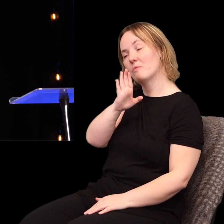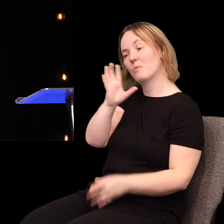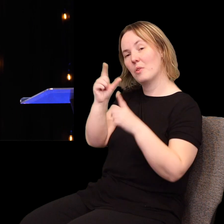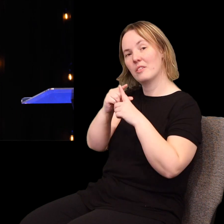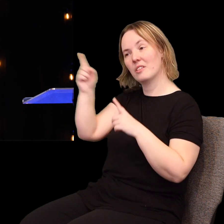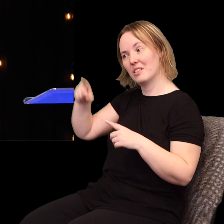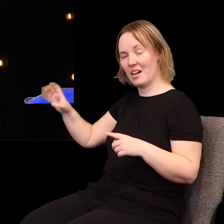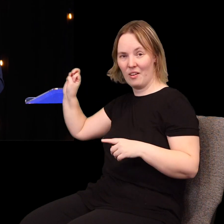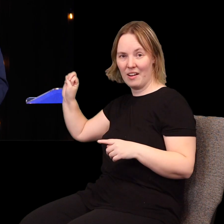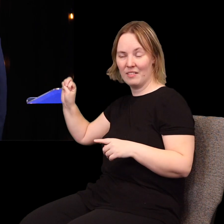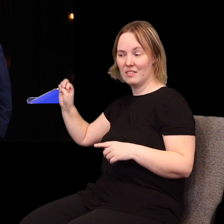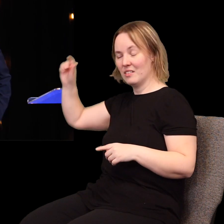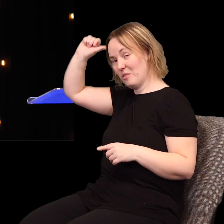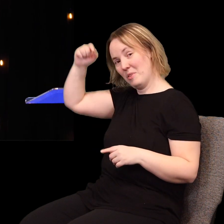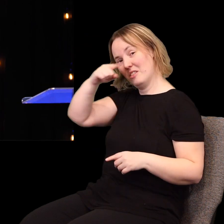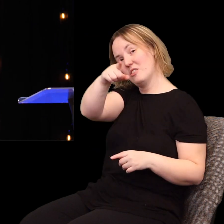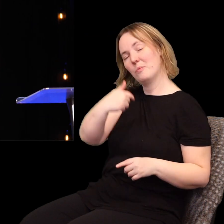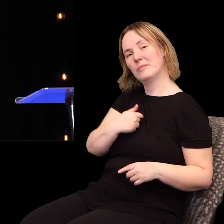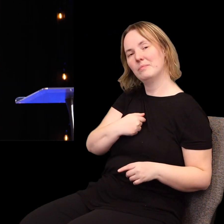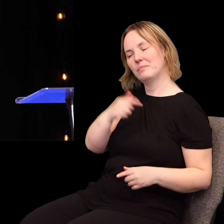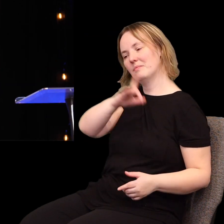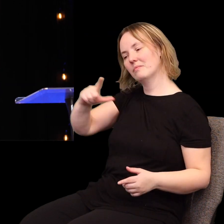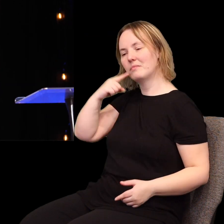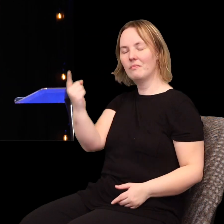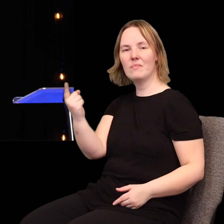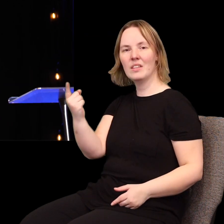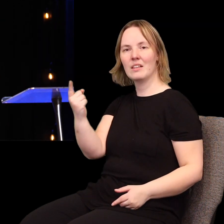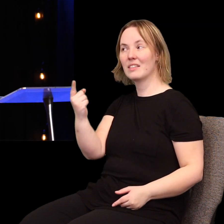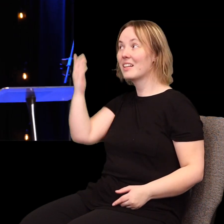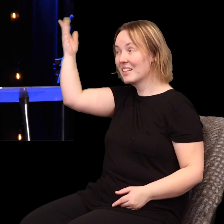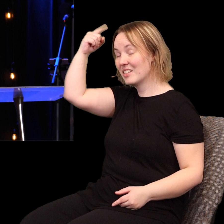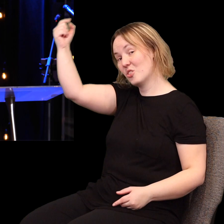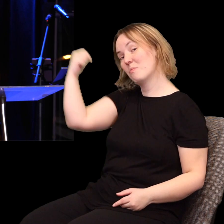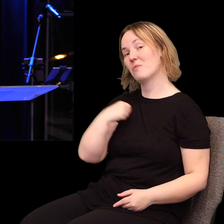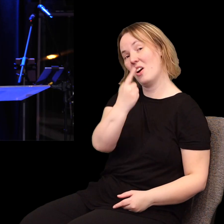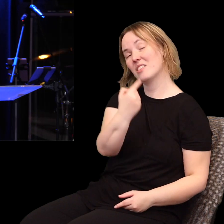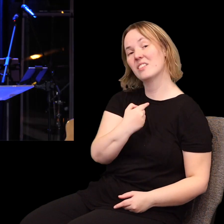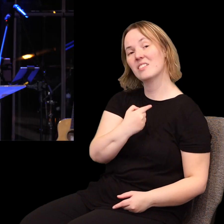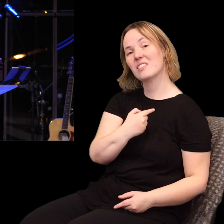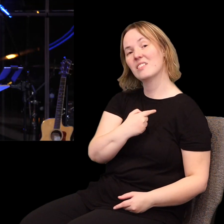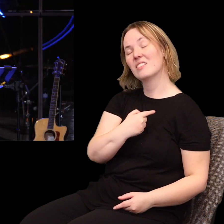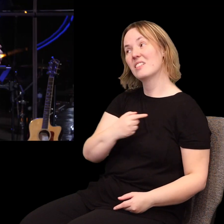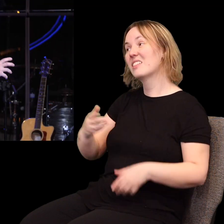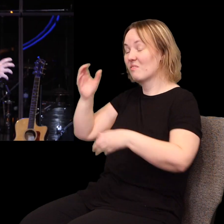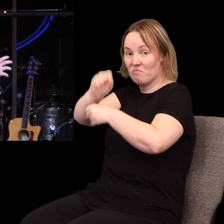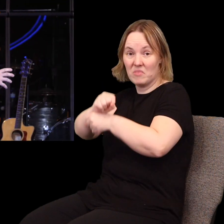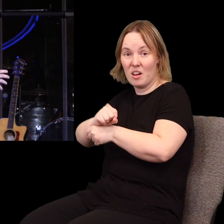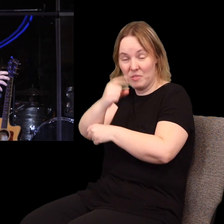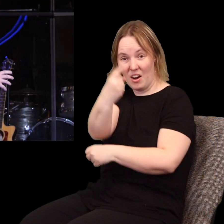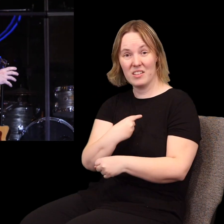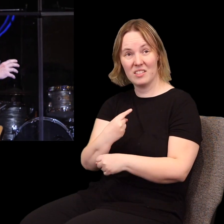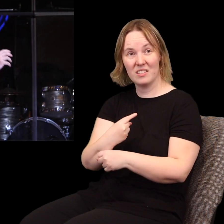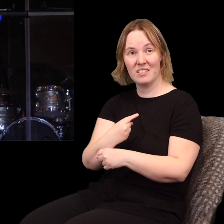word to Zechariah is a reminder to you and me that the Lord says, I have dreams for you. I have assignments for